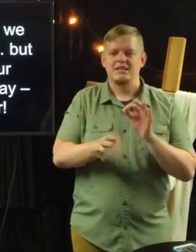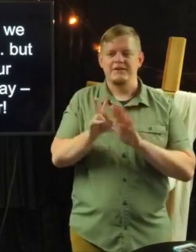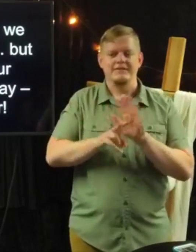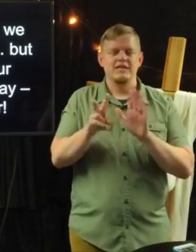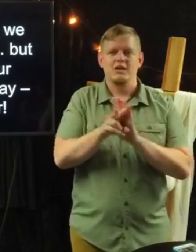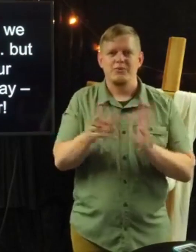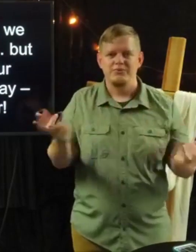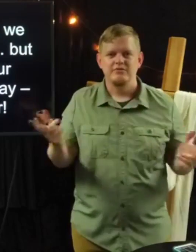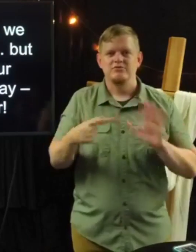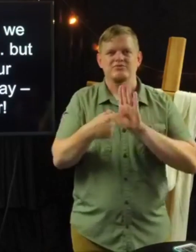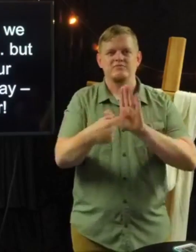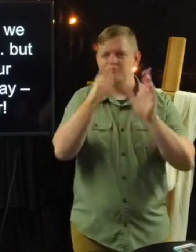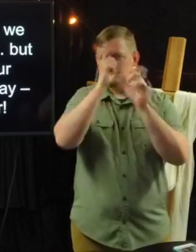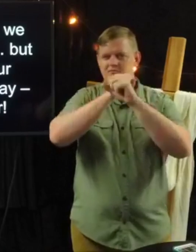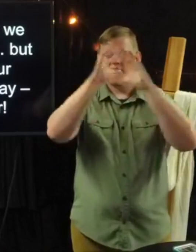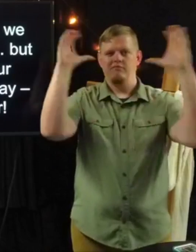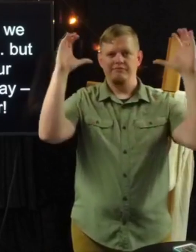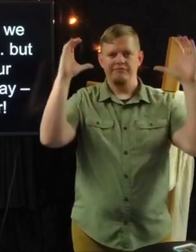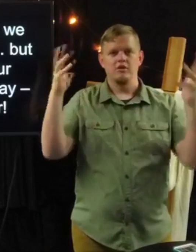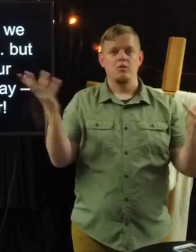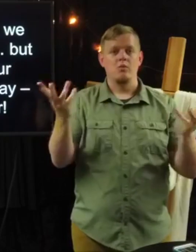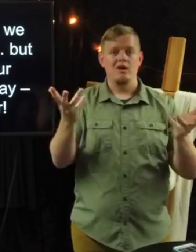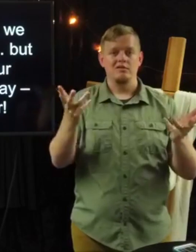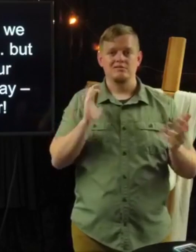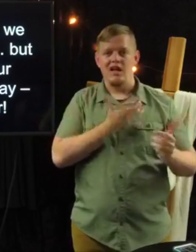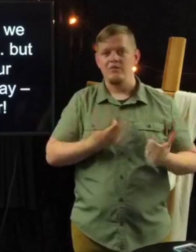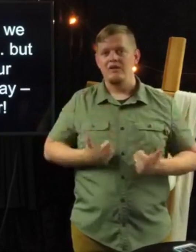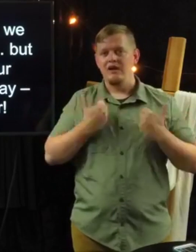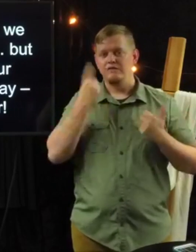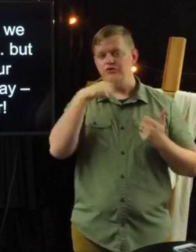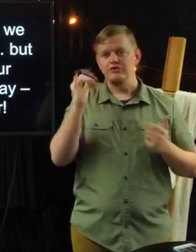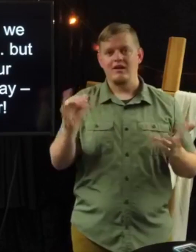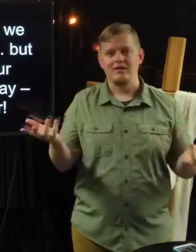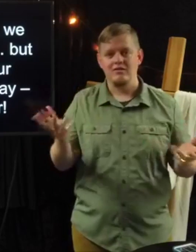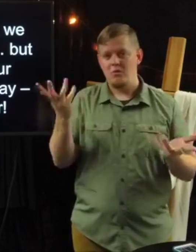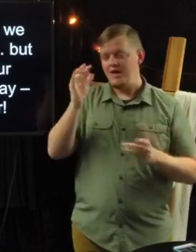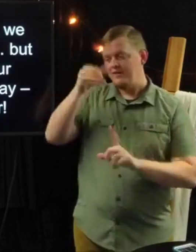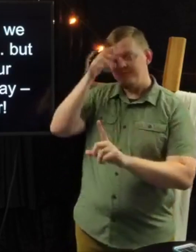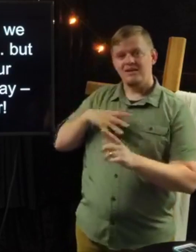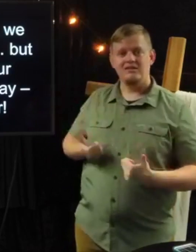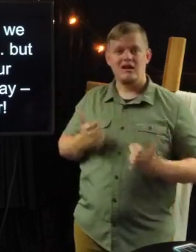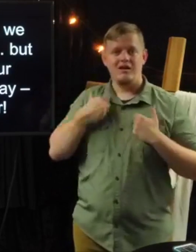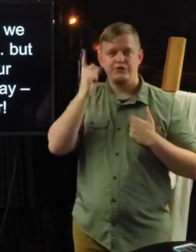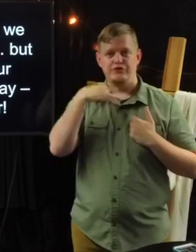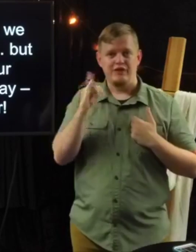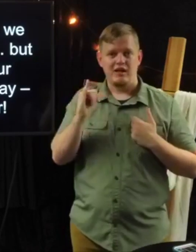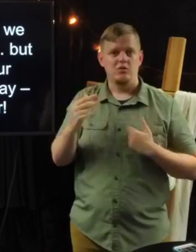Really, this is just a simple video as an illustration just to show what our life looks like. Just a simple illustration of what this